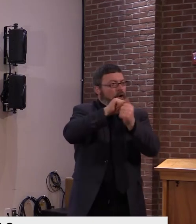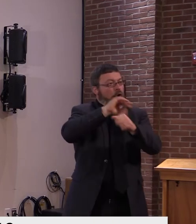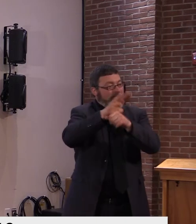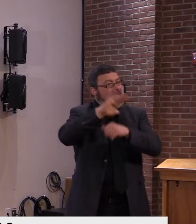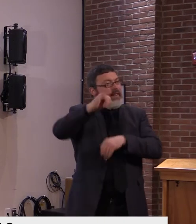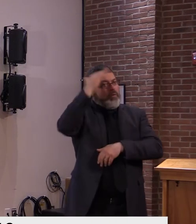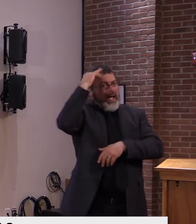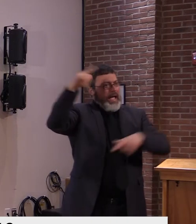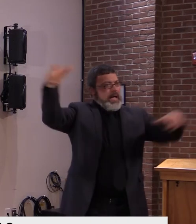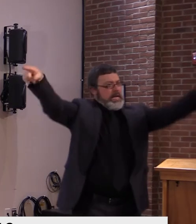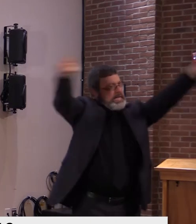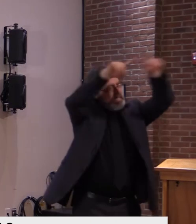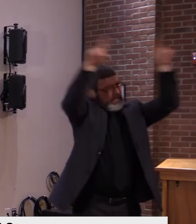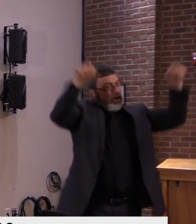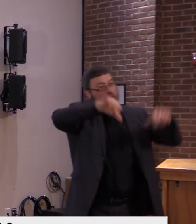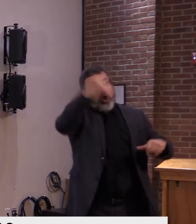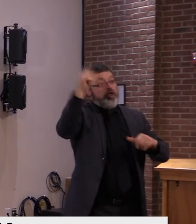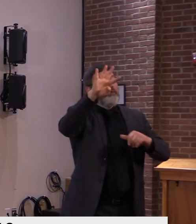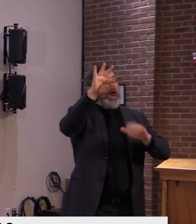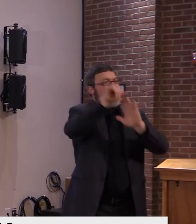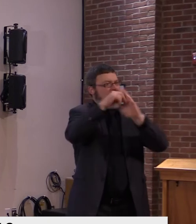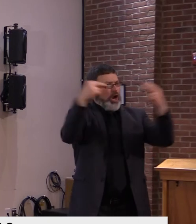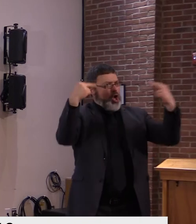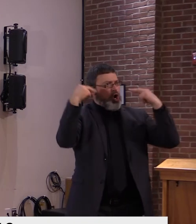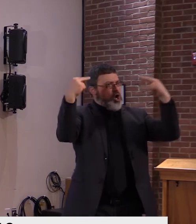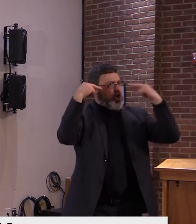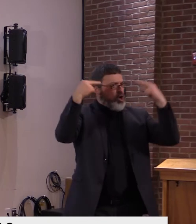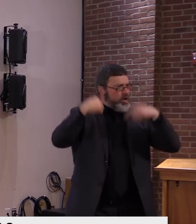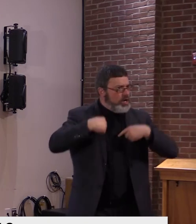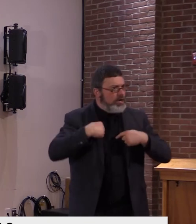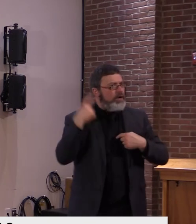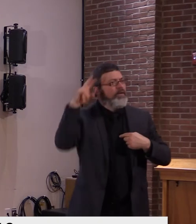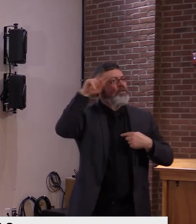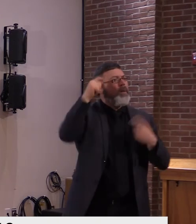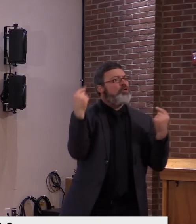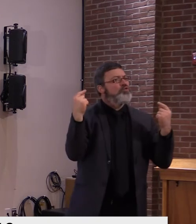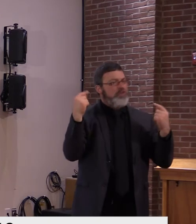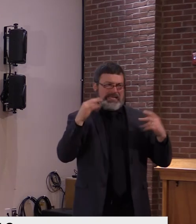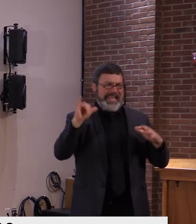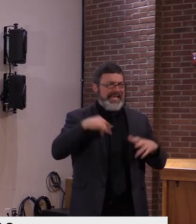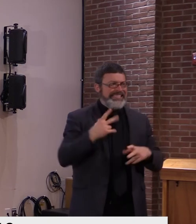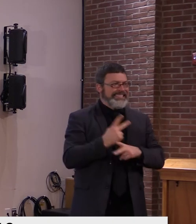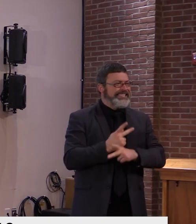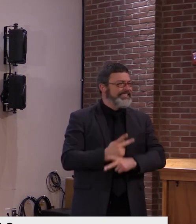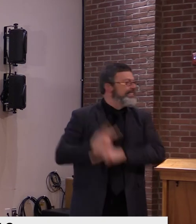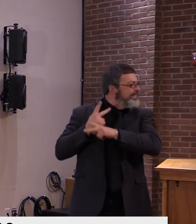You stole my thunder, Dr. Levine, so that I have nothing more to add.